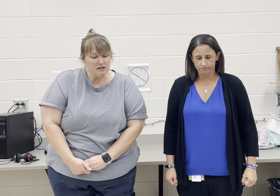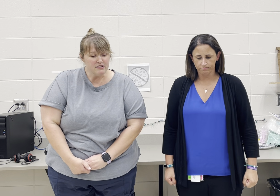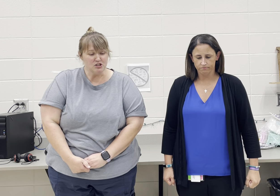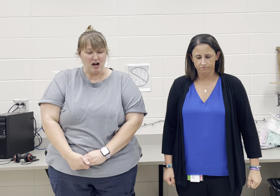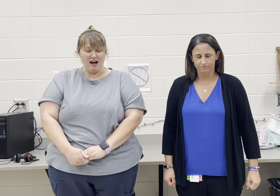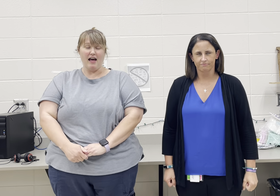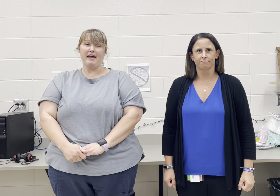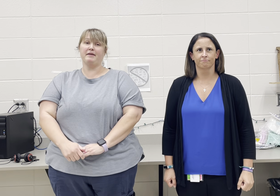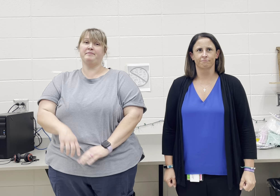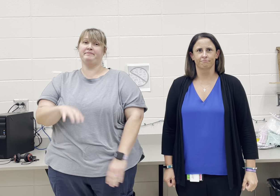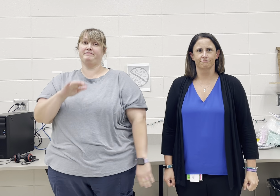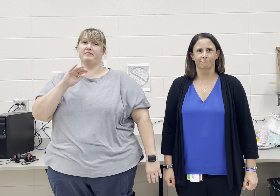Shy.